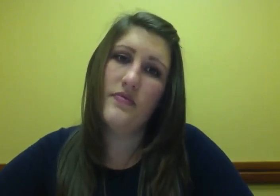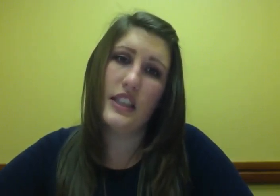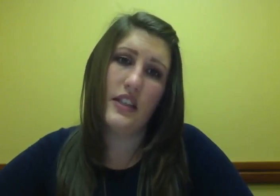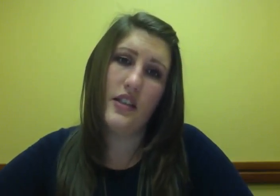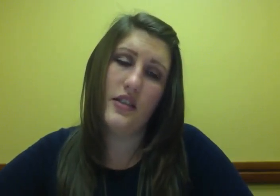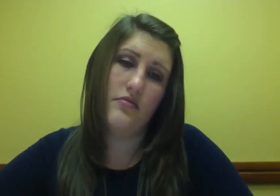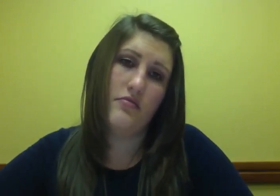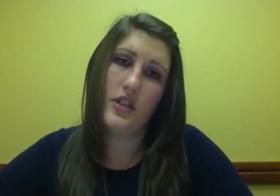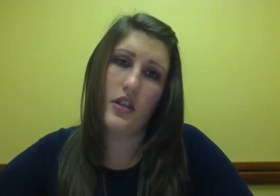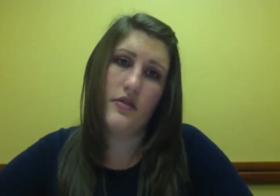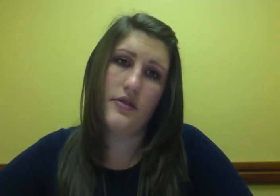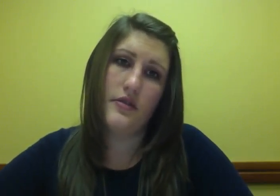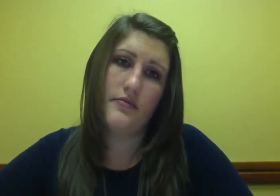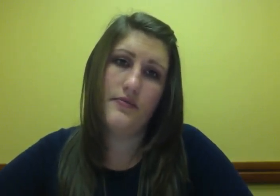They eat stuff.